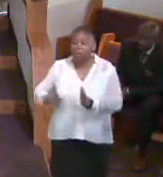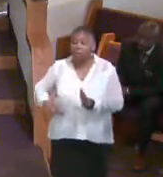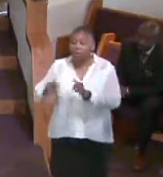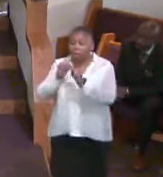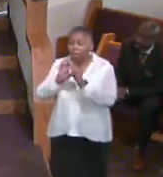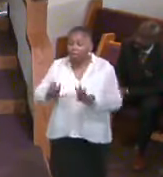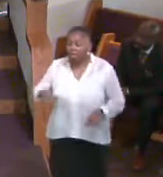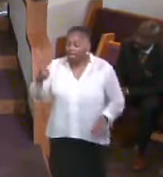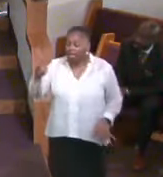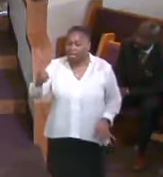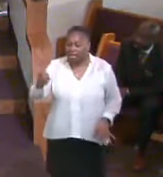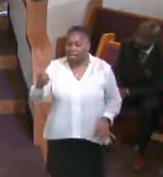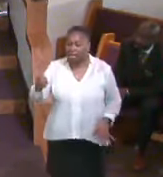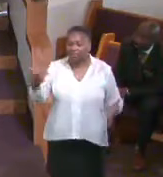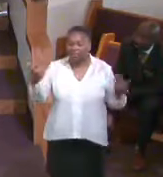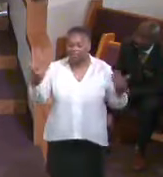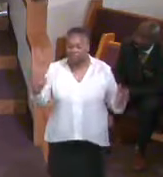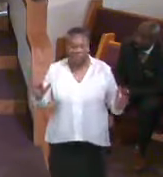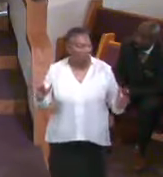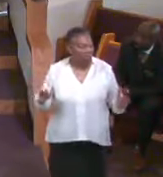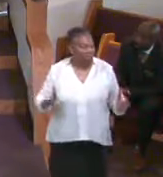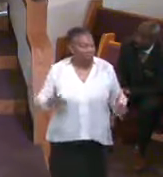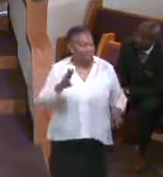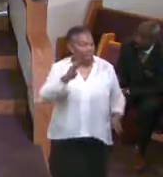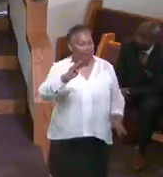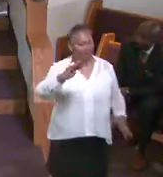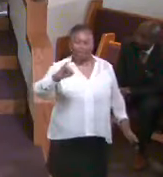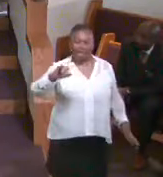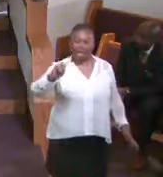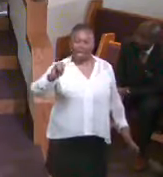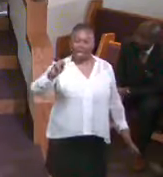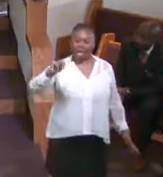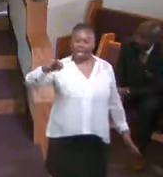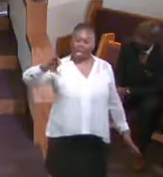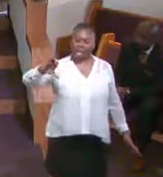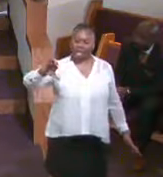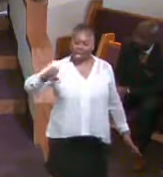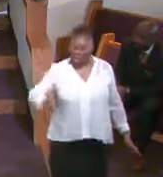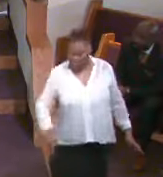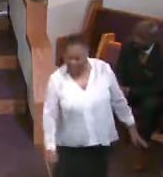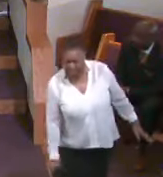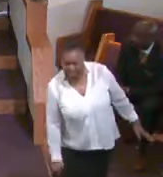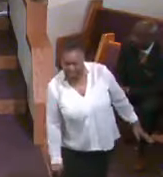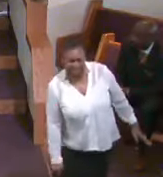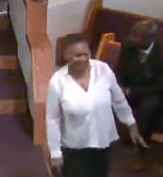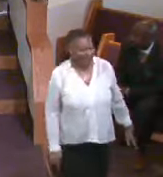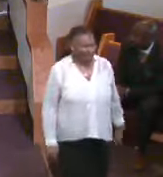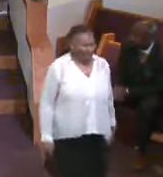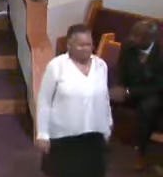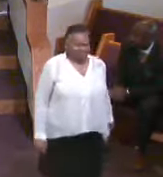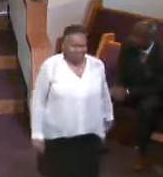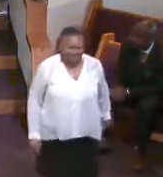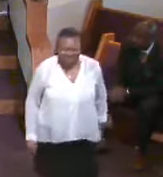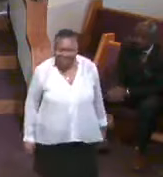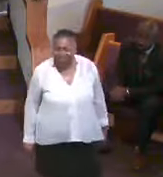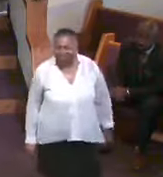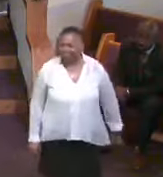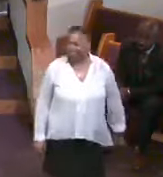Amen. And that he'll come out with bionic knees. Amen. Amen. Now we'll be blessed with song inspiration and then the